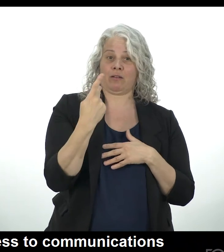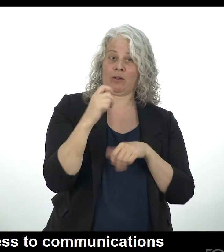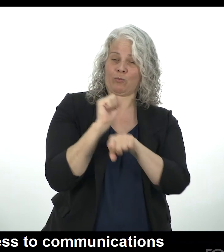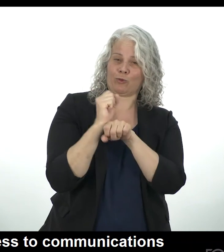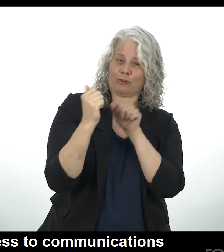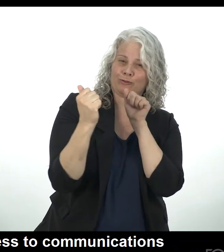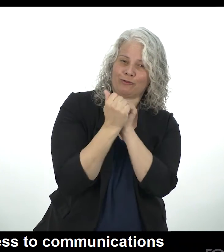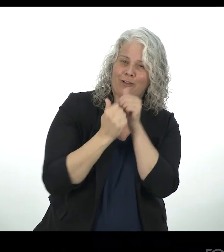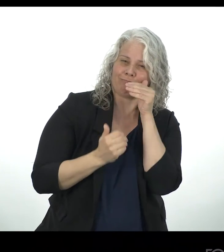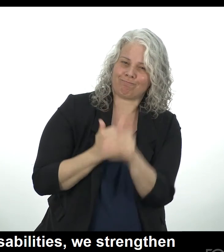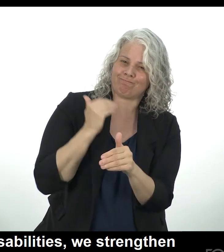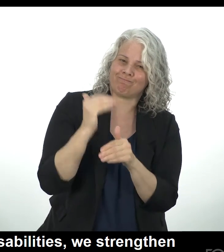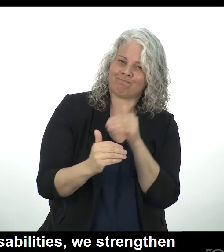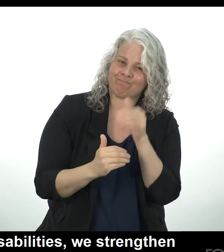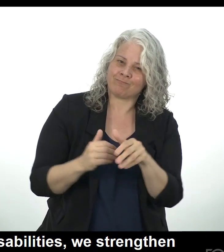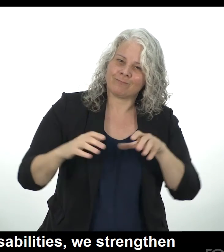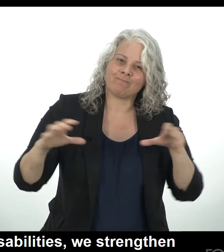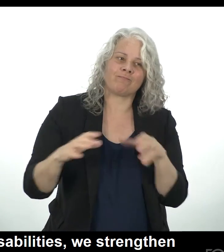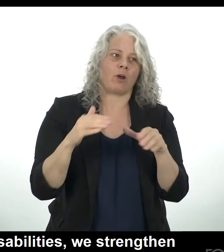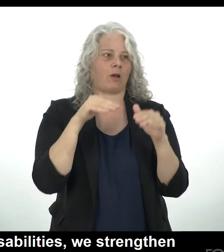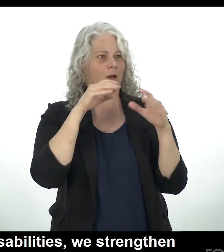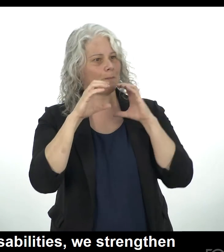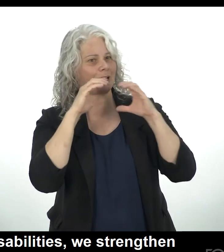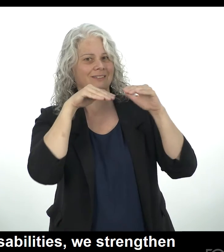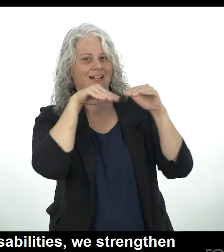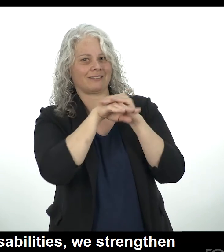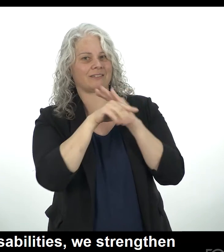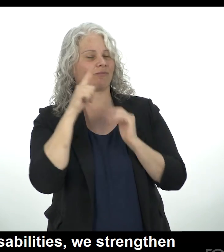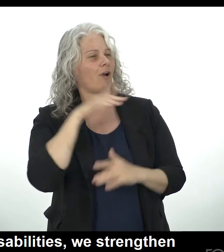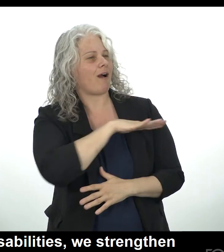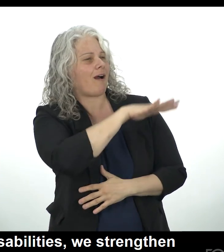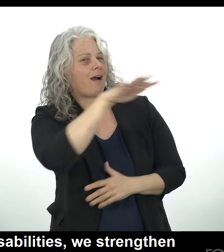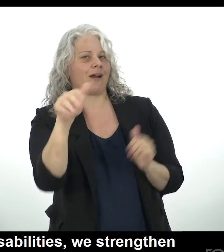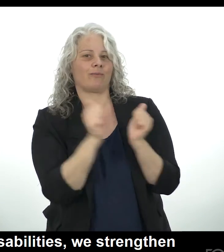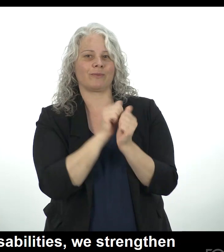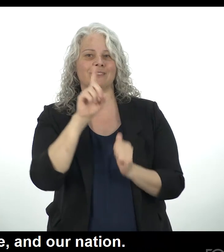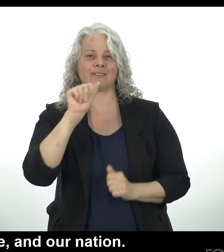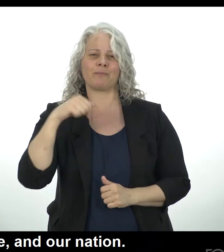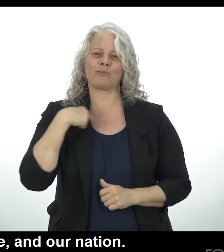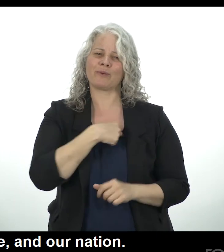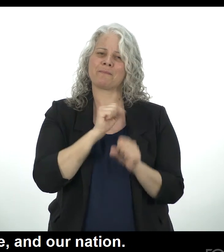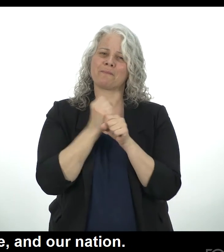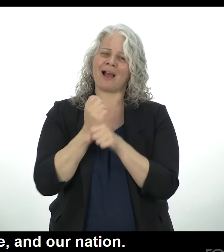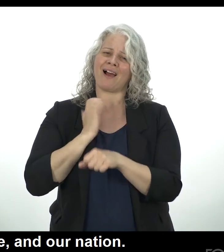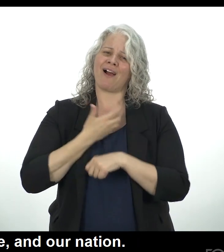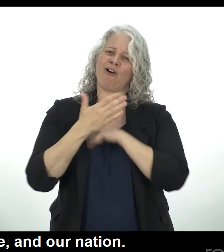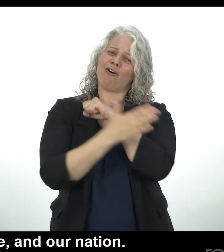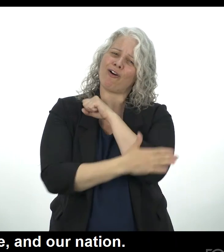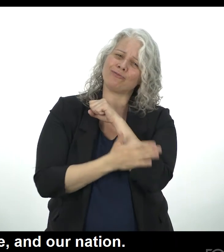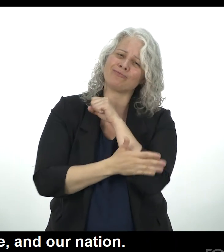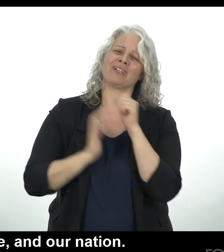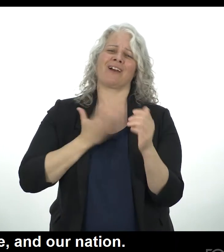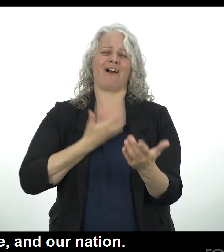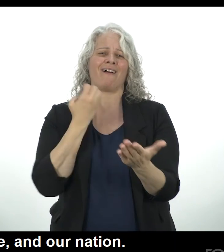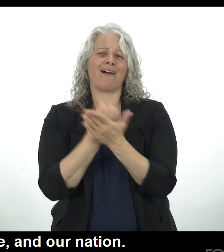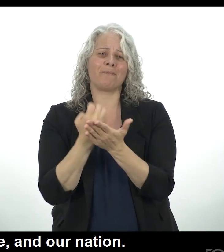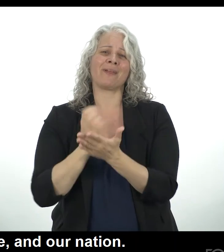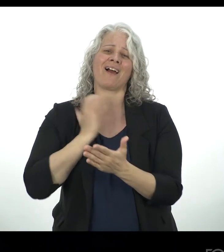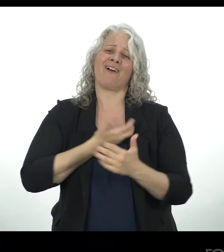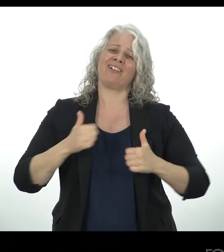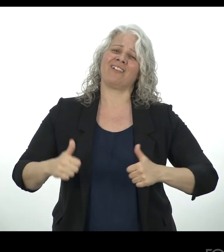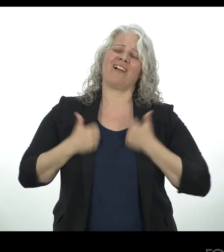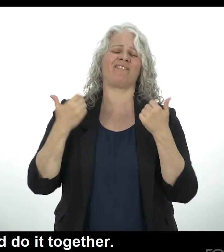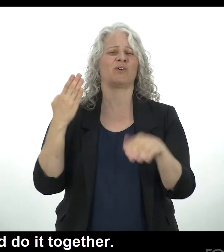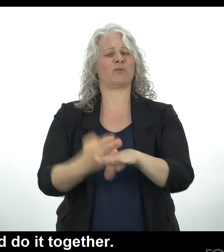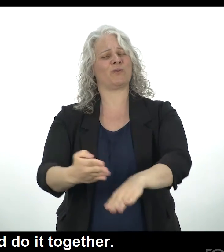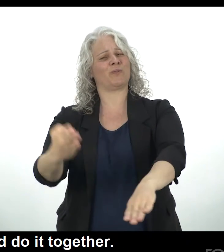access to the communications for millions of individuals with disabilities, we strengthen our economy, our civic life, and our nation.